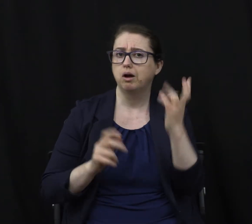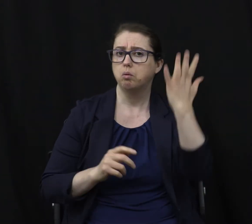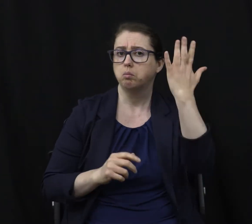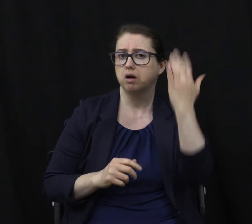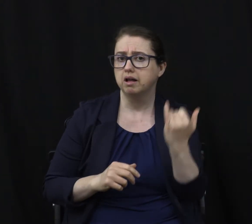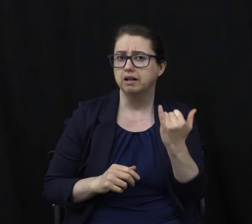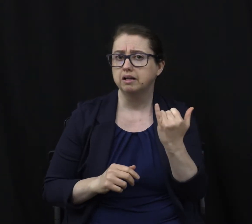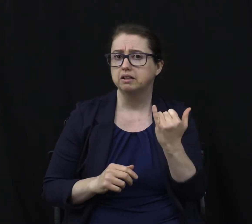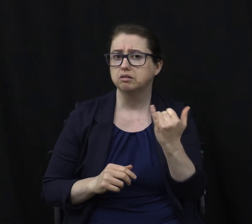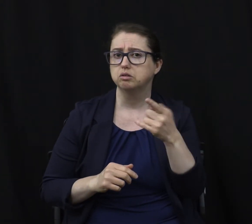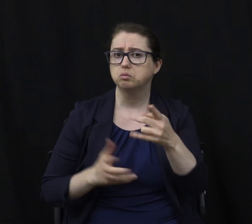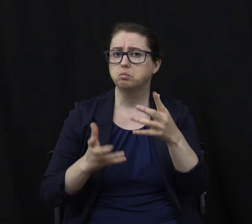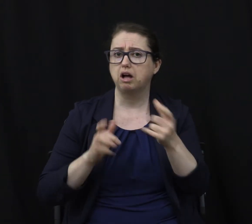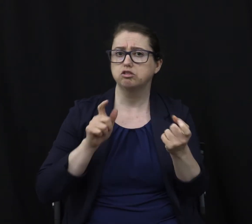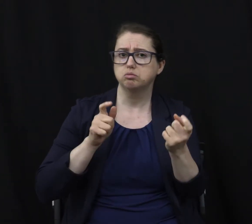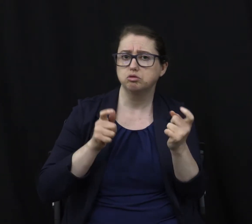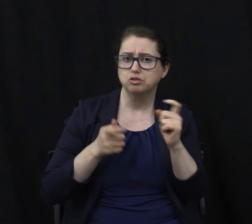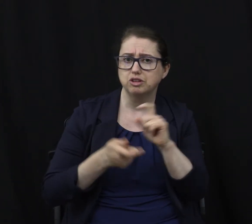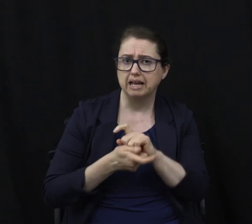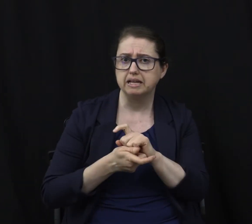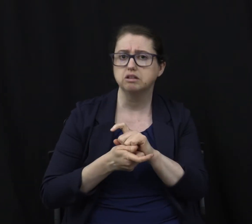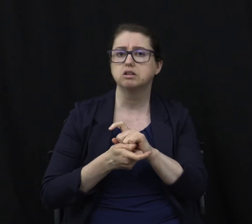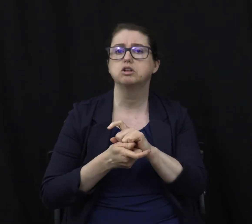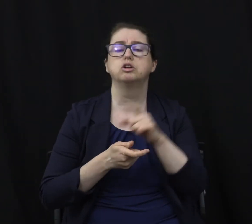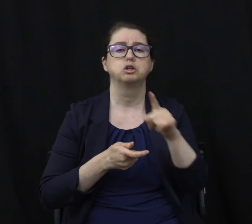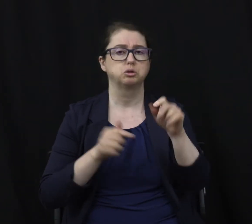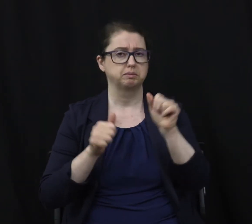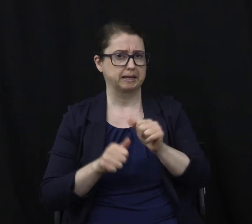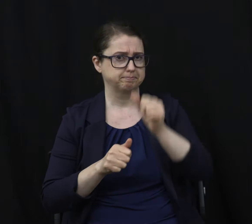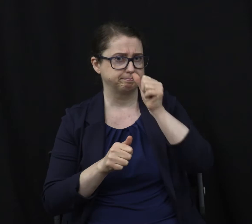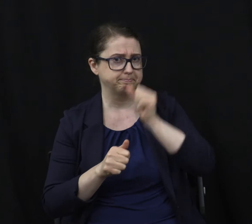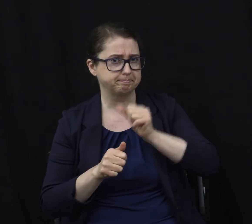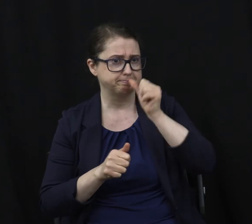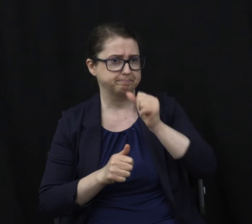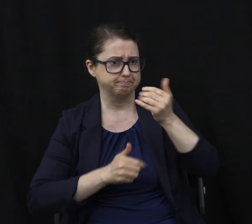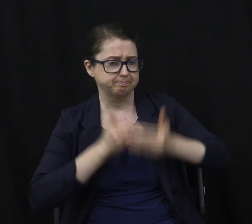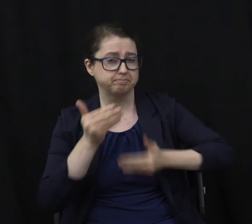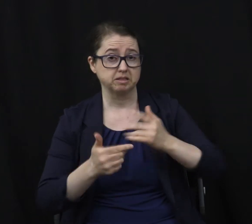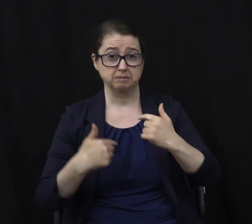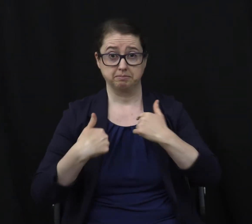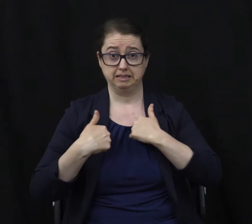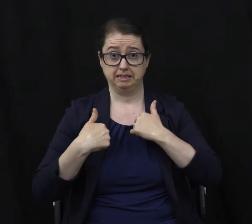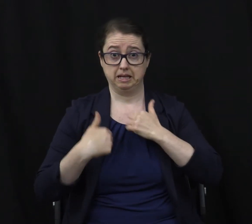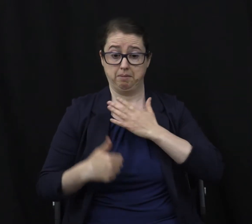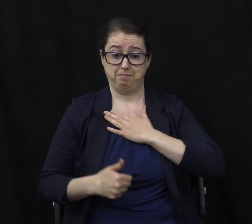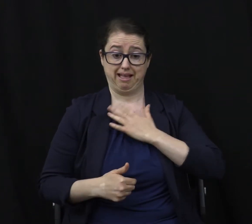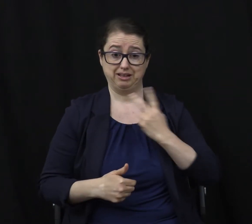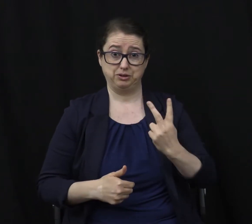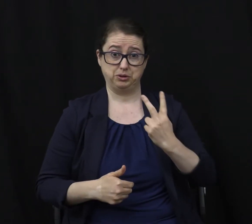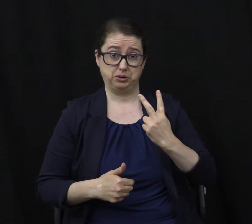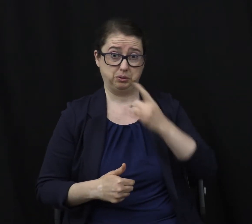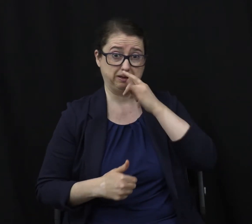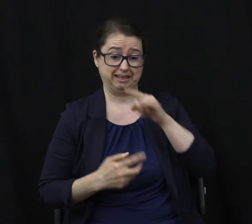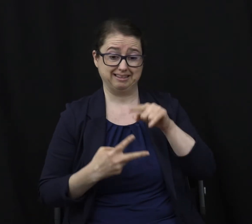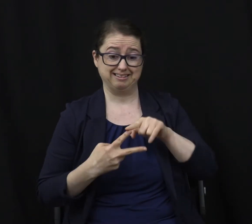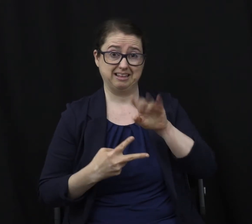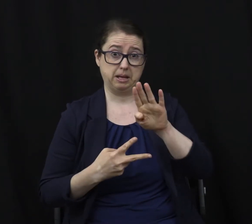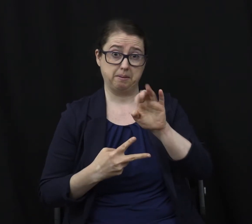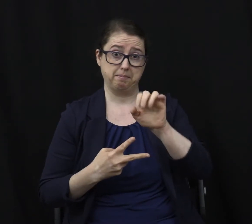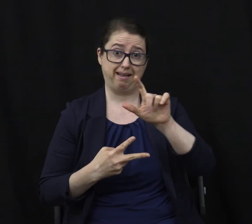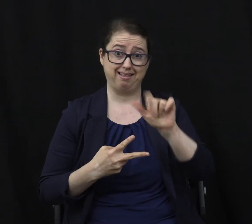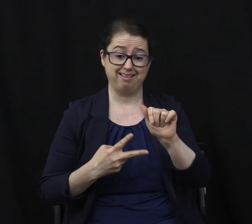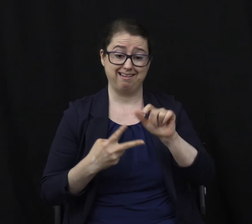then you can bear any how. For me, my 2 kids, Bella and Nate, are my reason